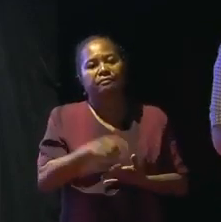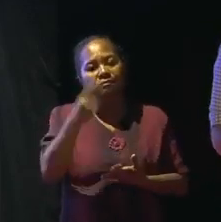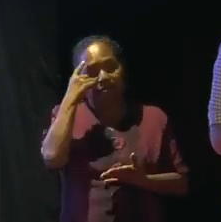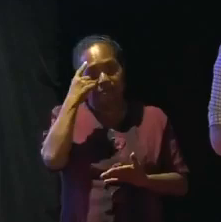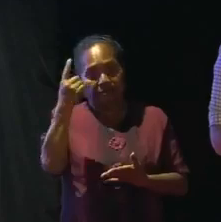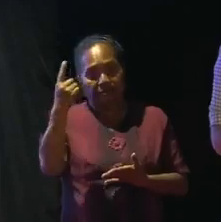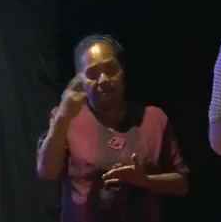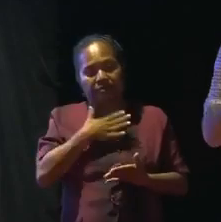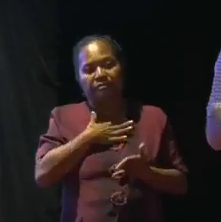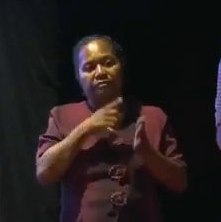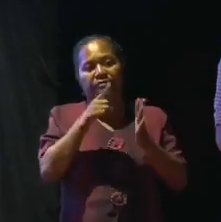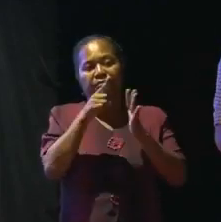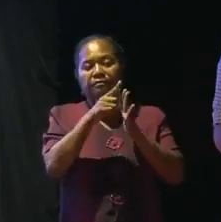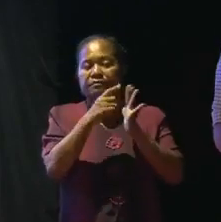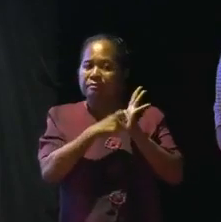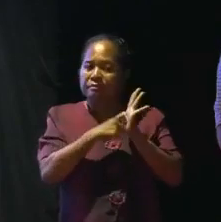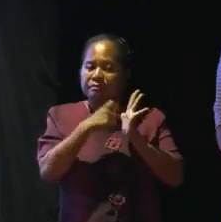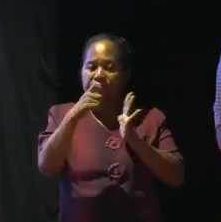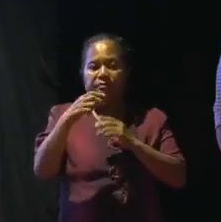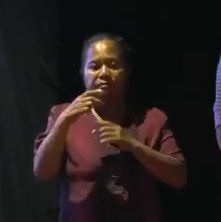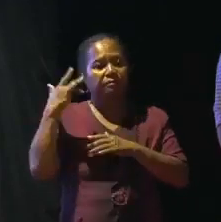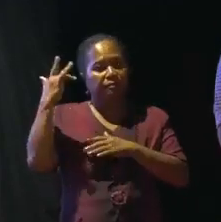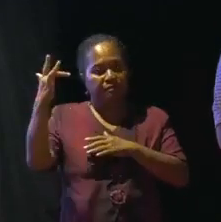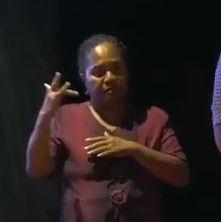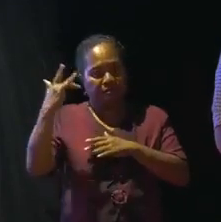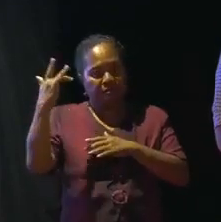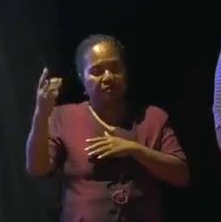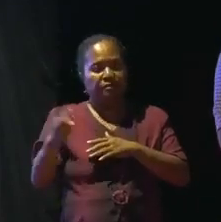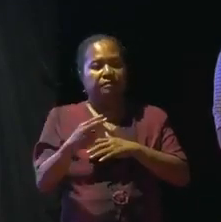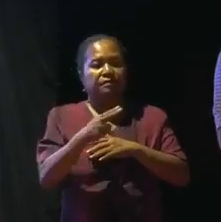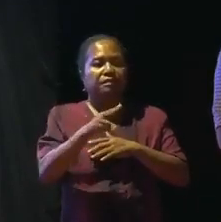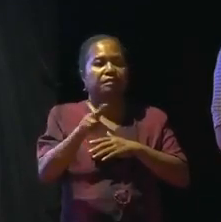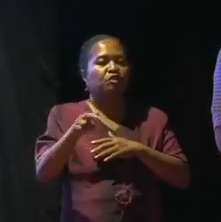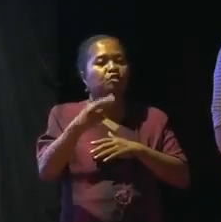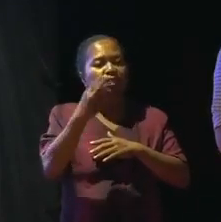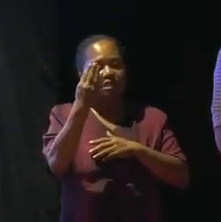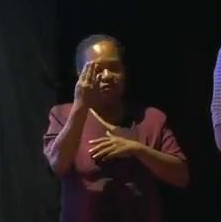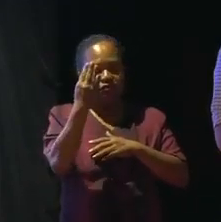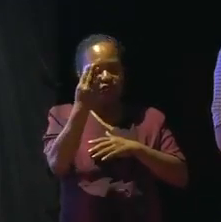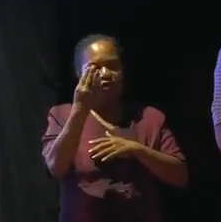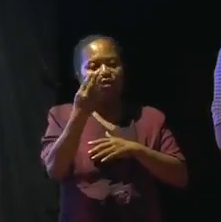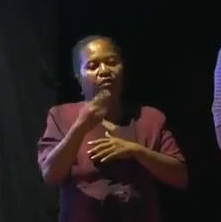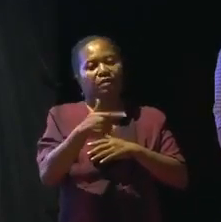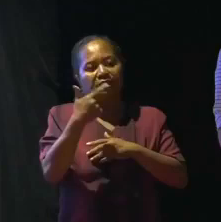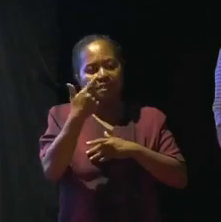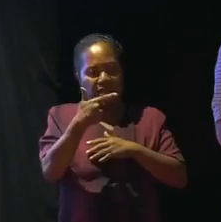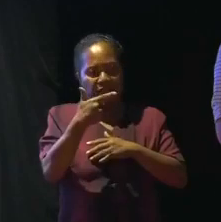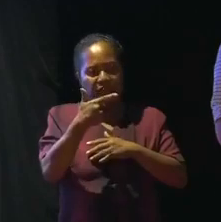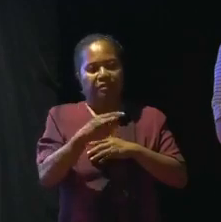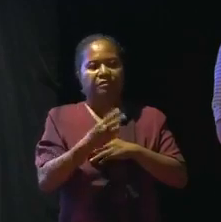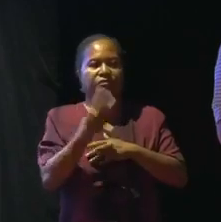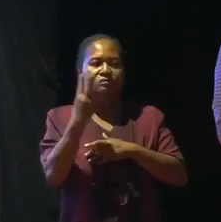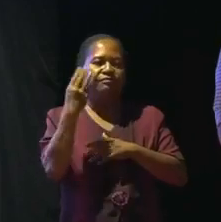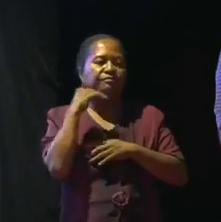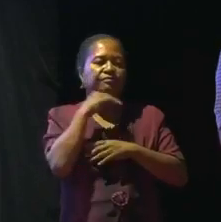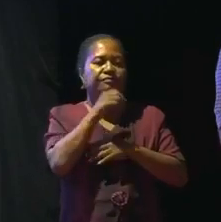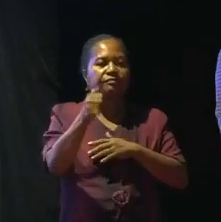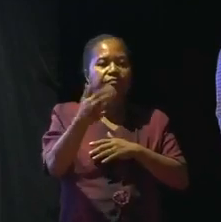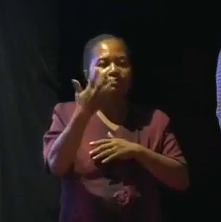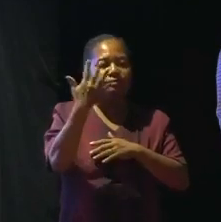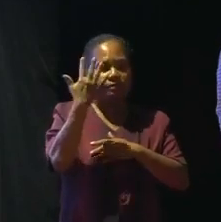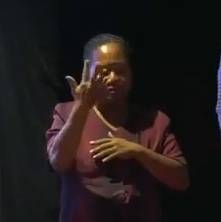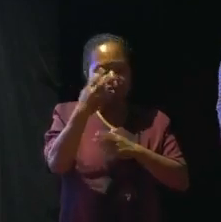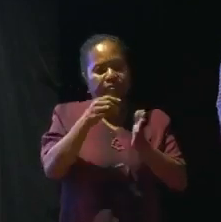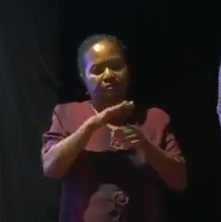with MyIRC is it's online 24/7, 365 days a year. You can submit your documents, you can make